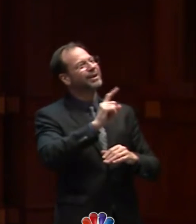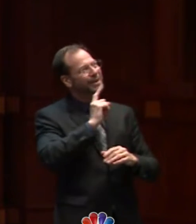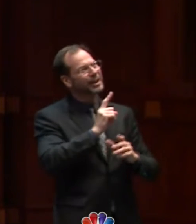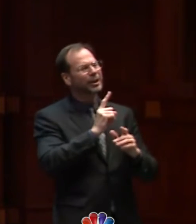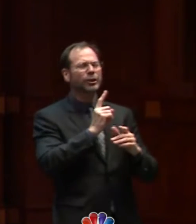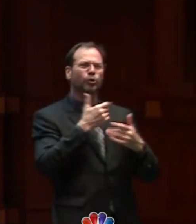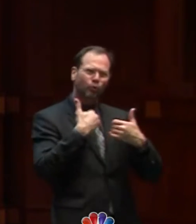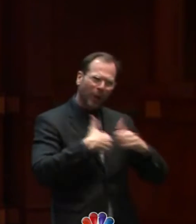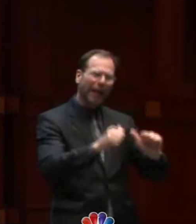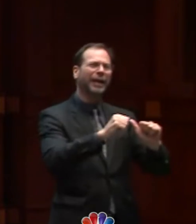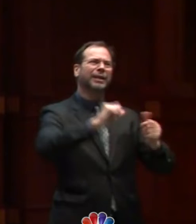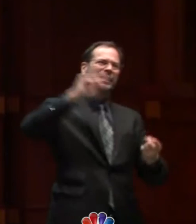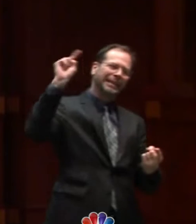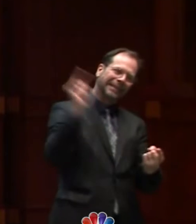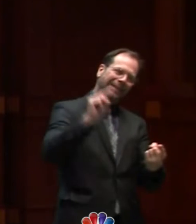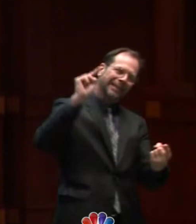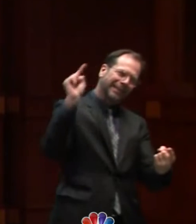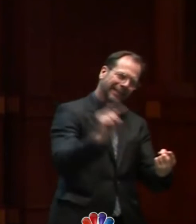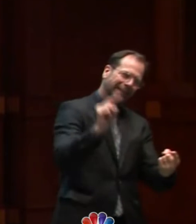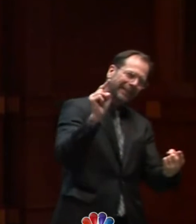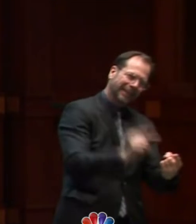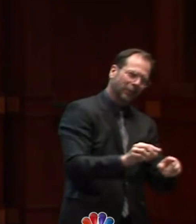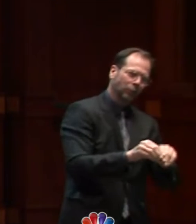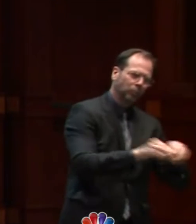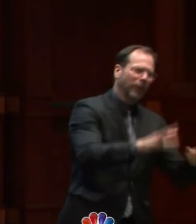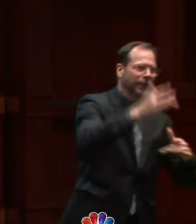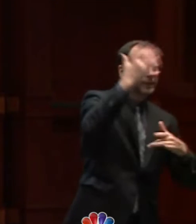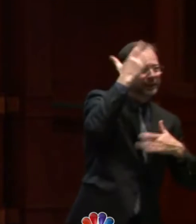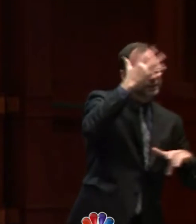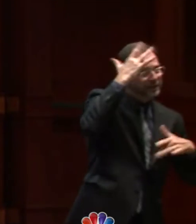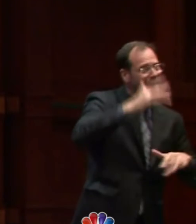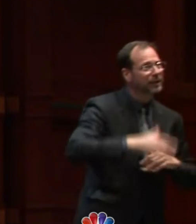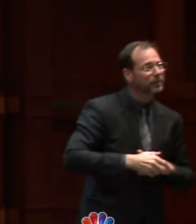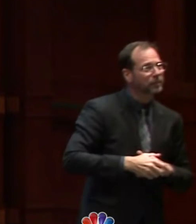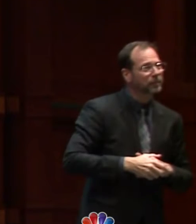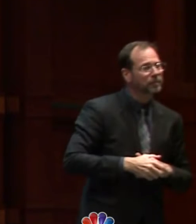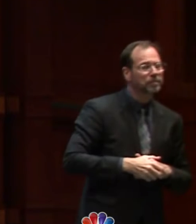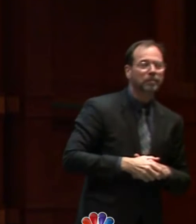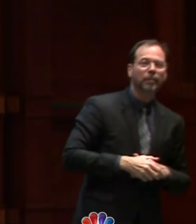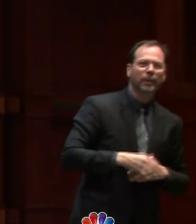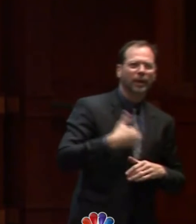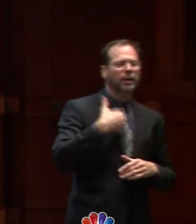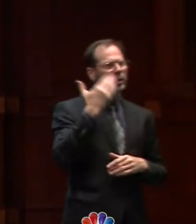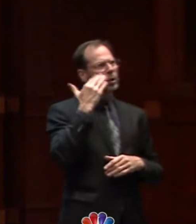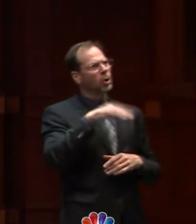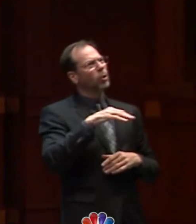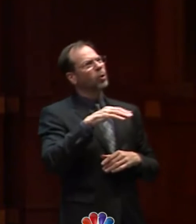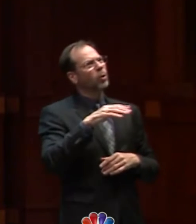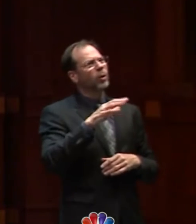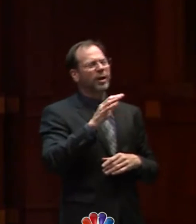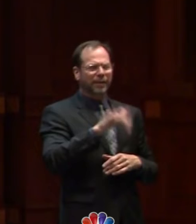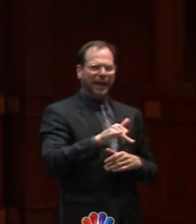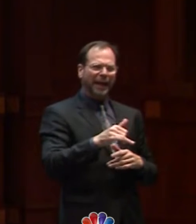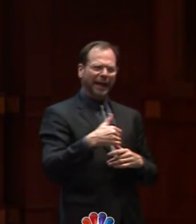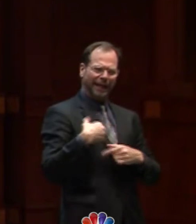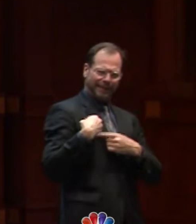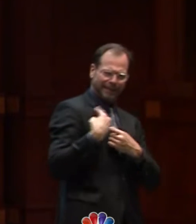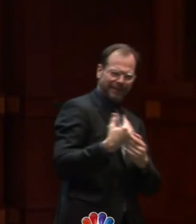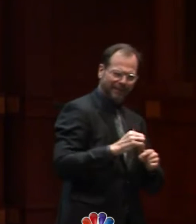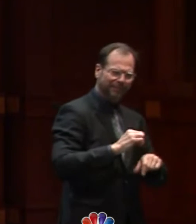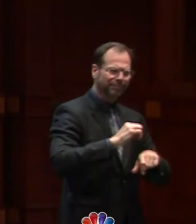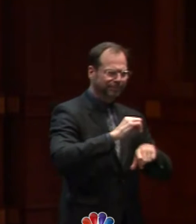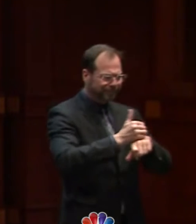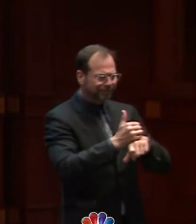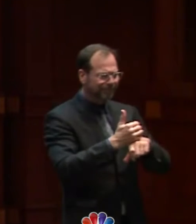to dramatically slow the spread of the disease. Now, I know that this is a strategy that's been in place in